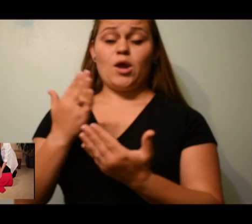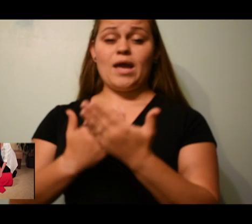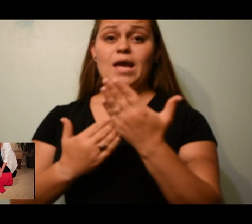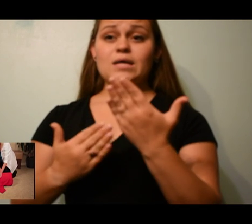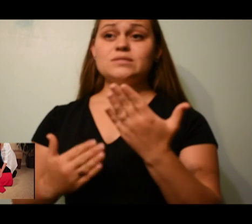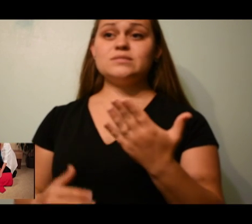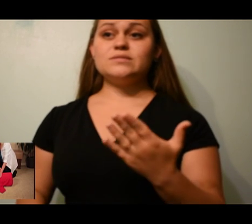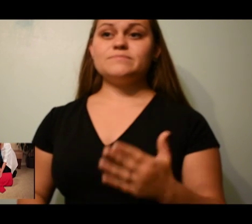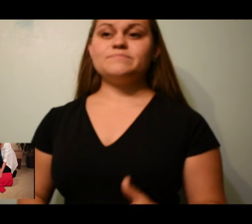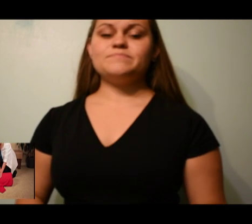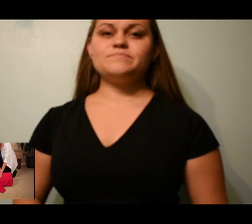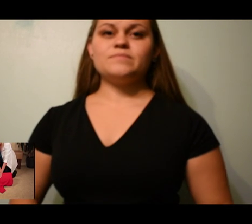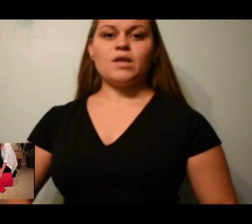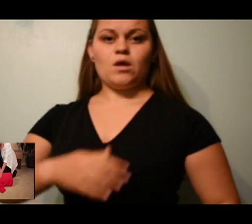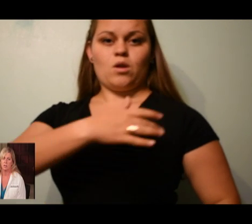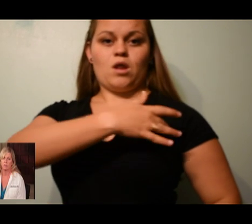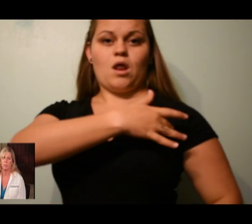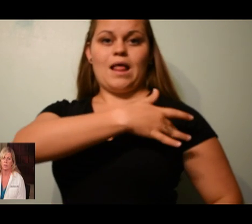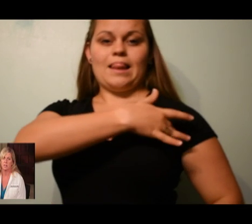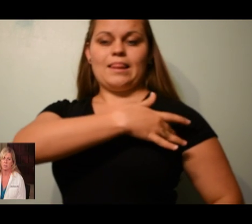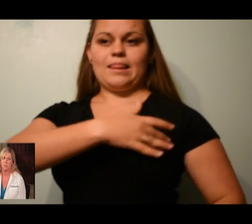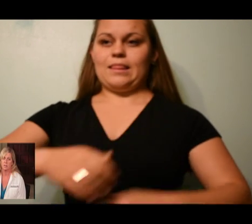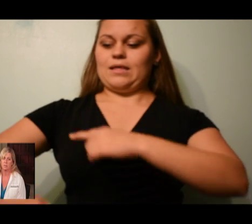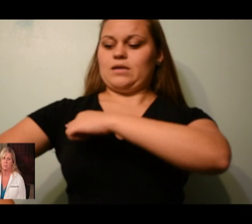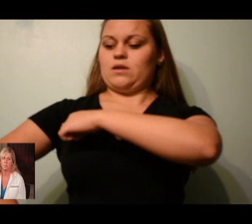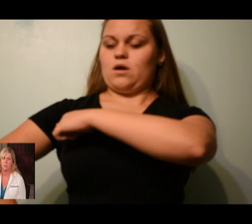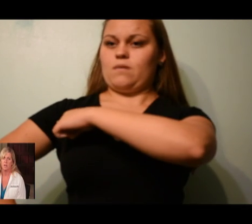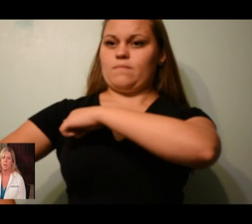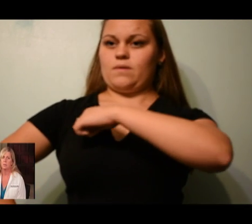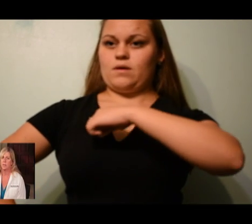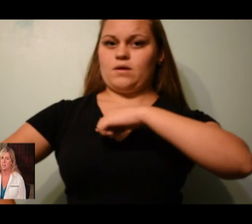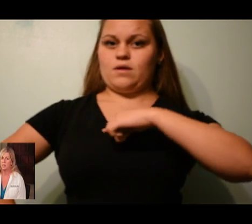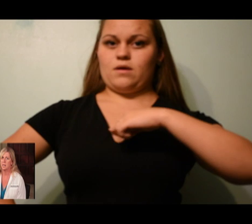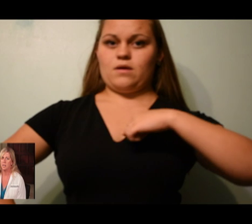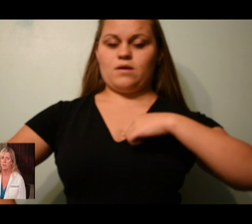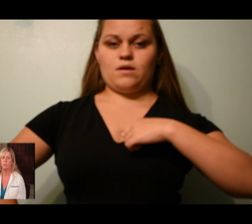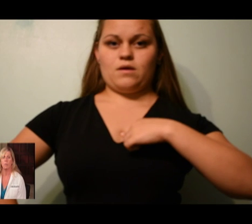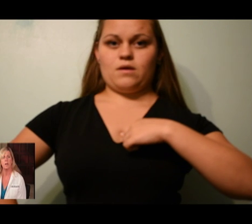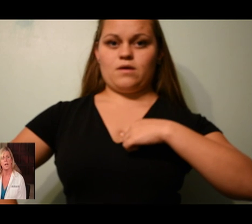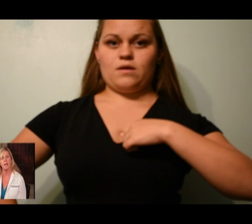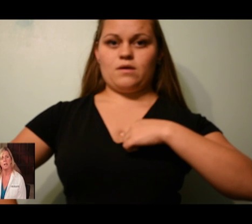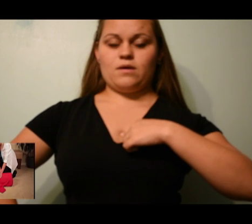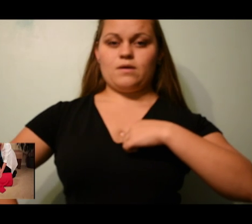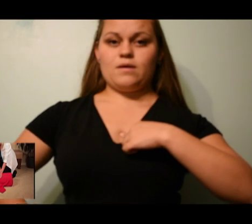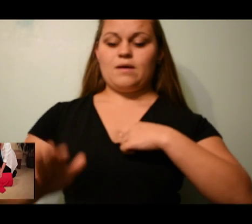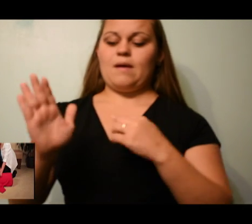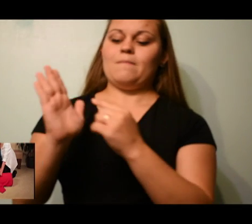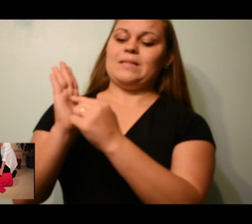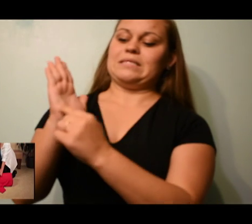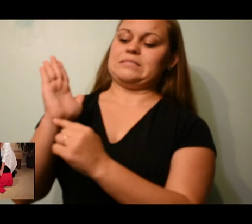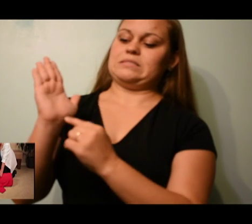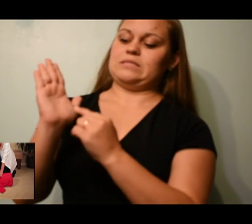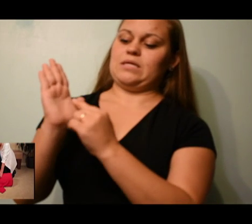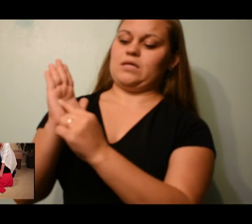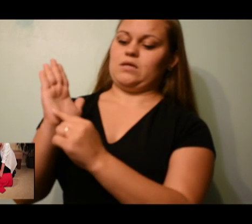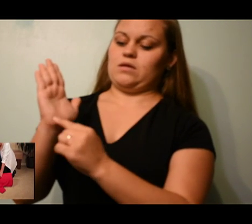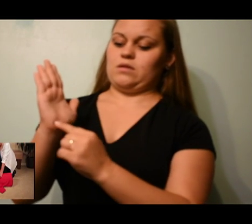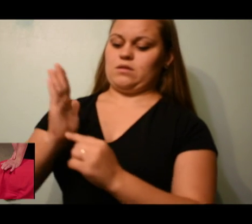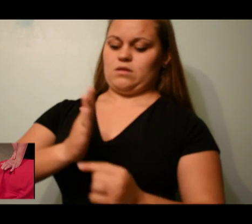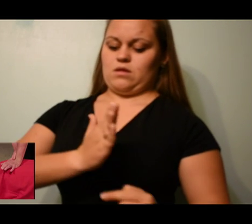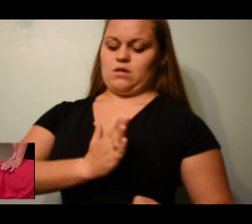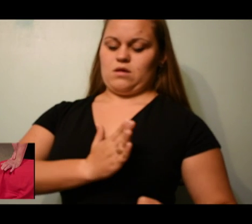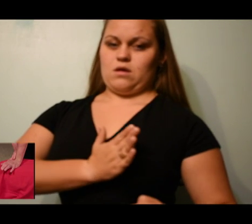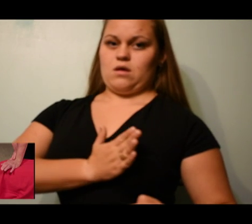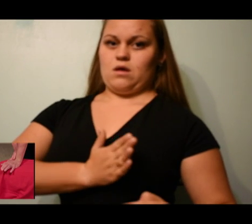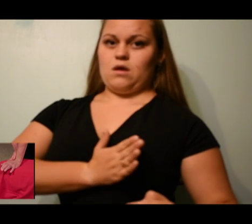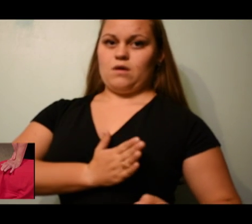from armpit to center of chest for placement. Place the heel of one hand on the lower half of the